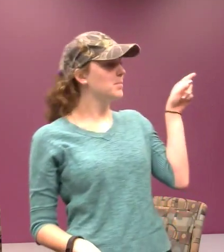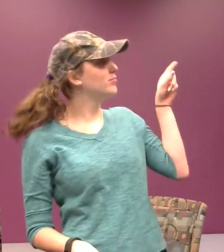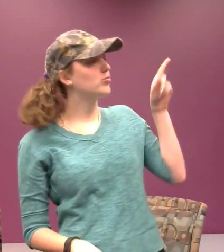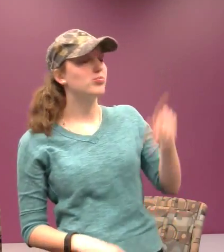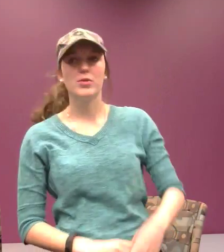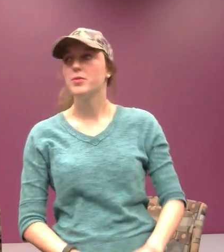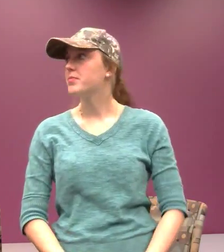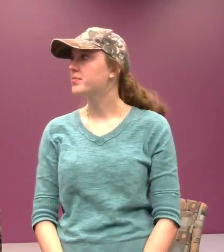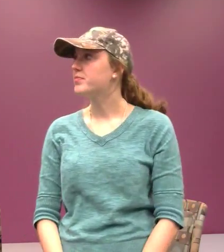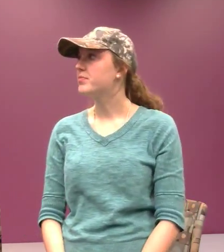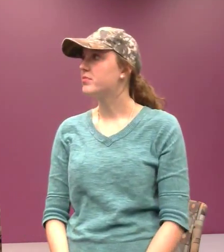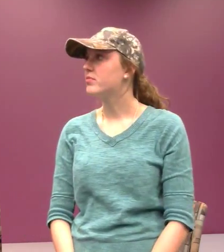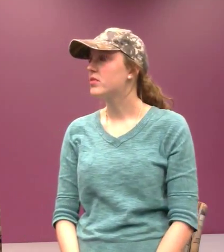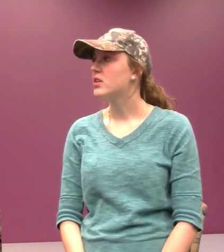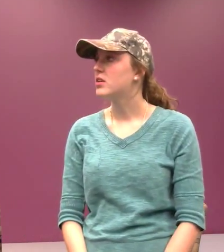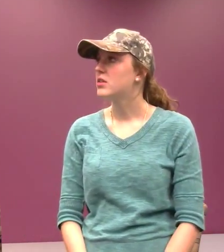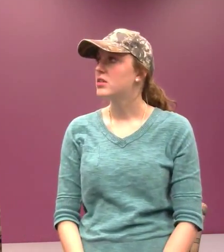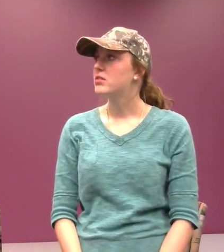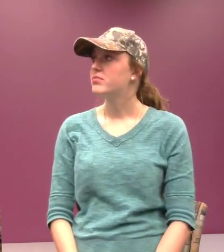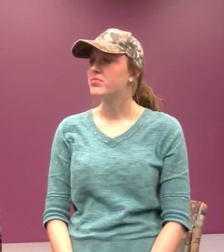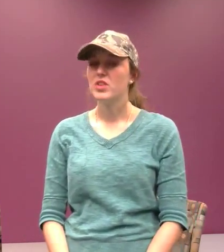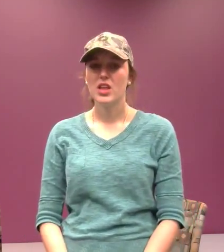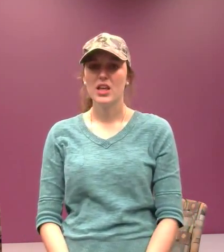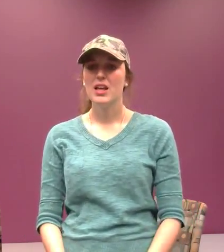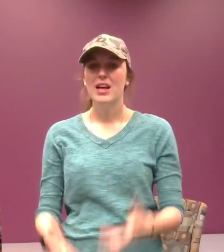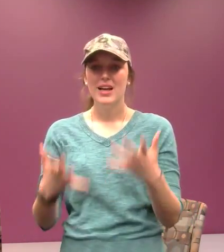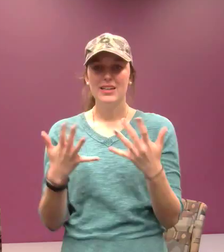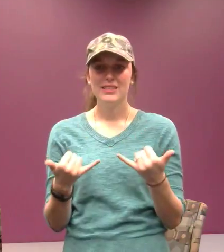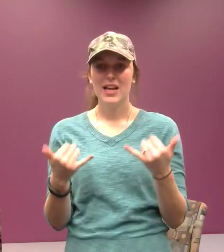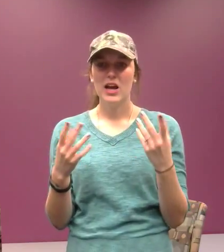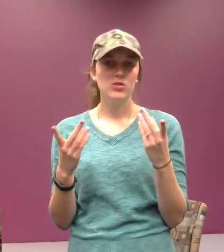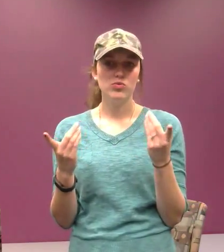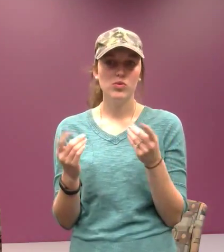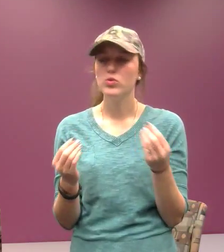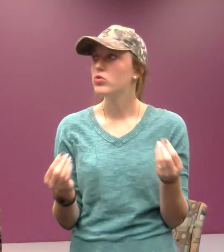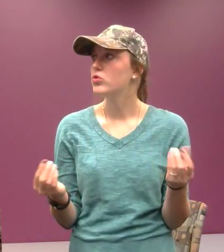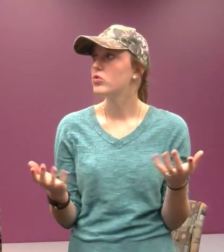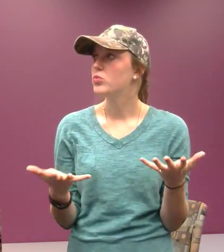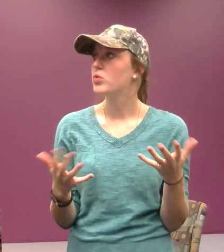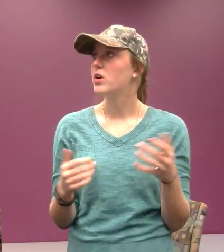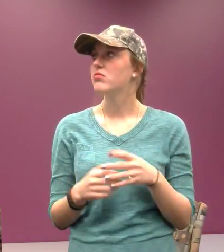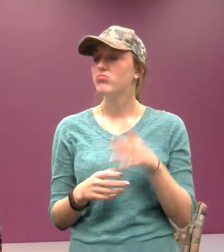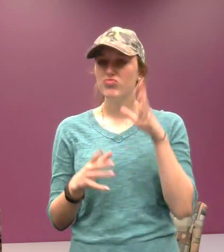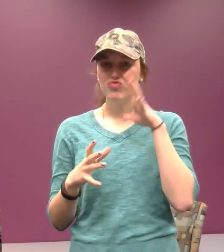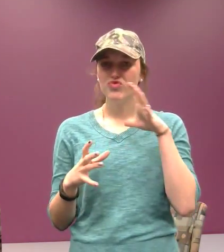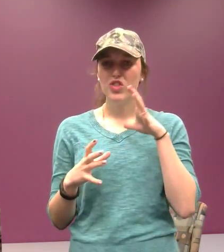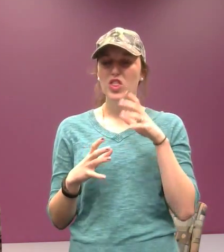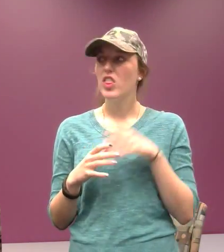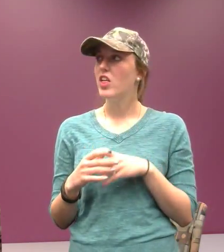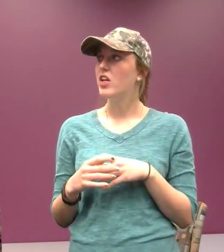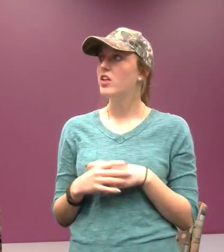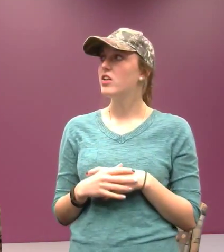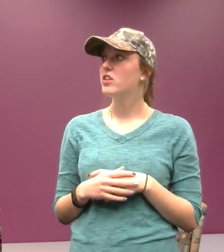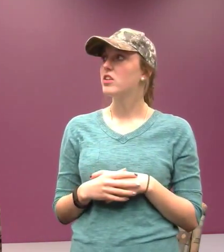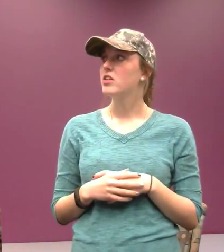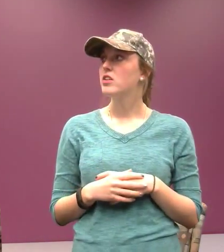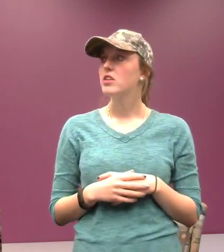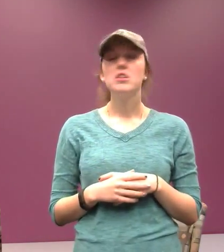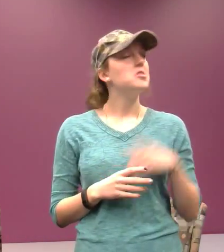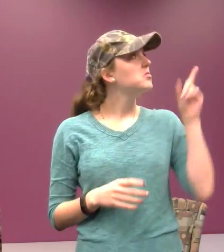Now what we can do is look at this part of it right here, and we have a 2 on top and a 2 on the